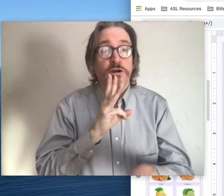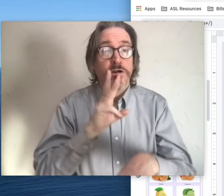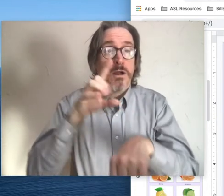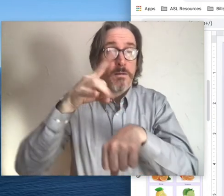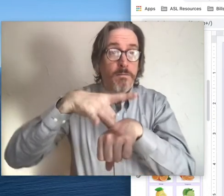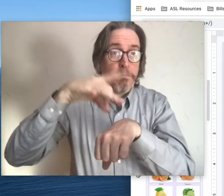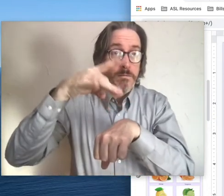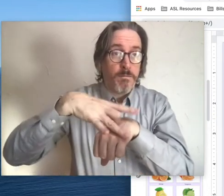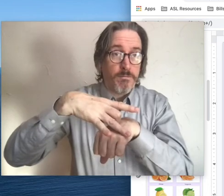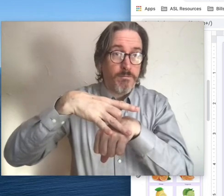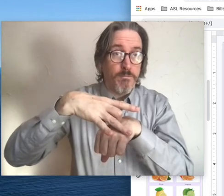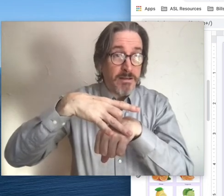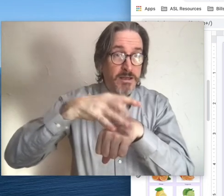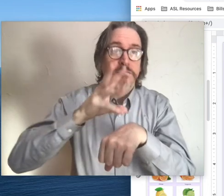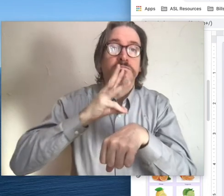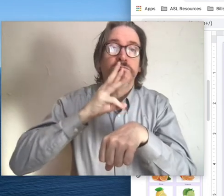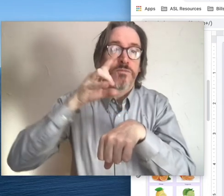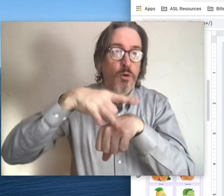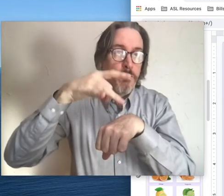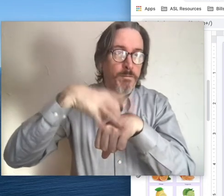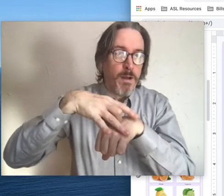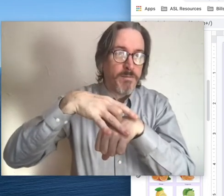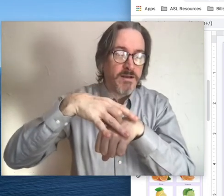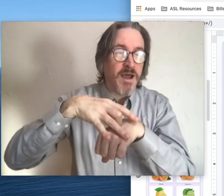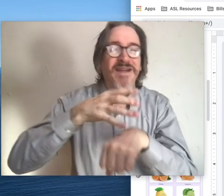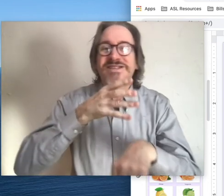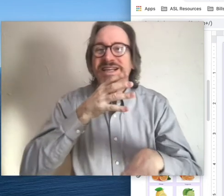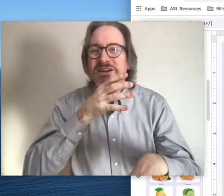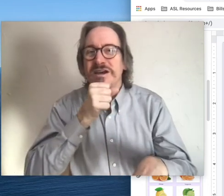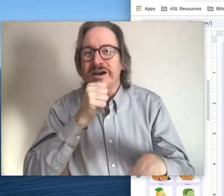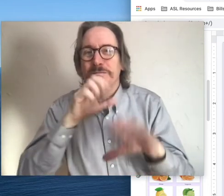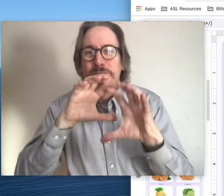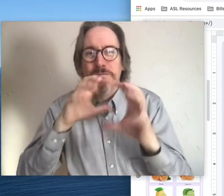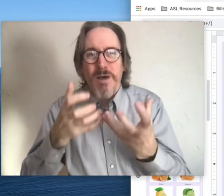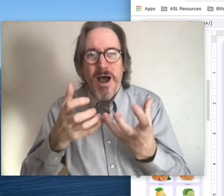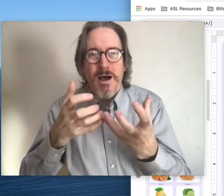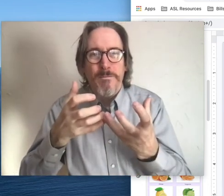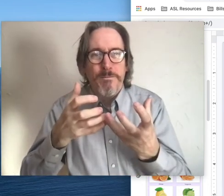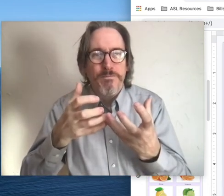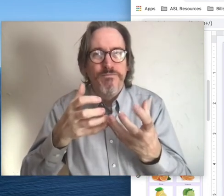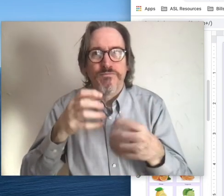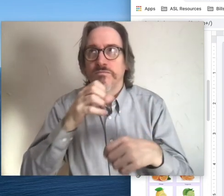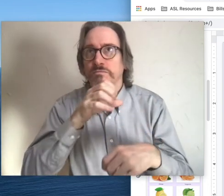water, melon, or pumpkin. And I've seen...